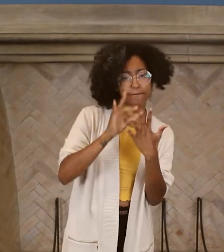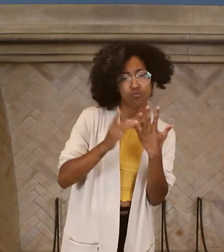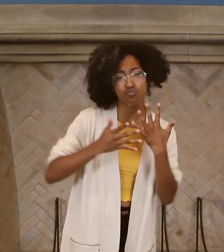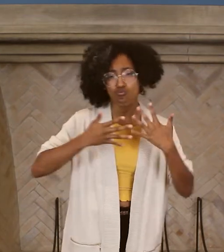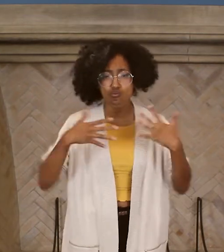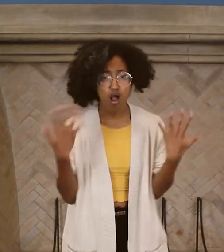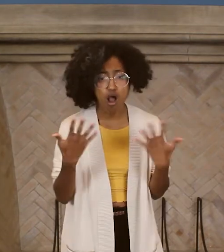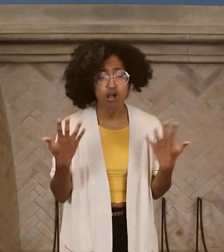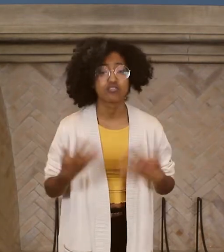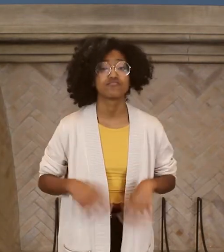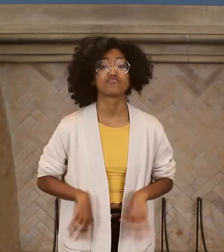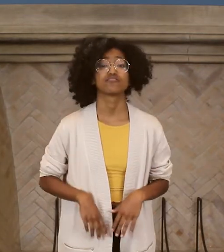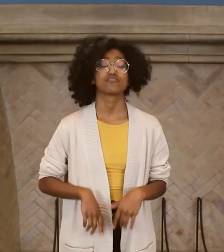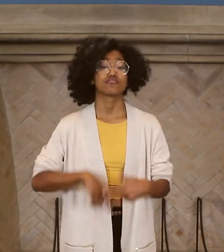options for me, and they were